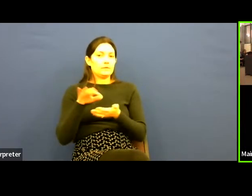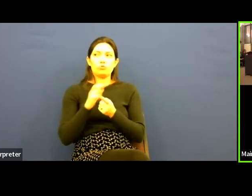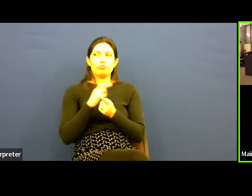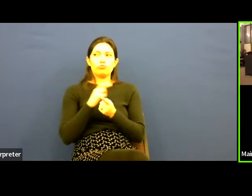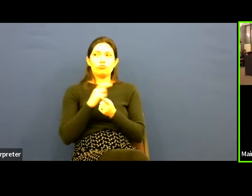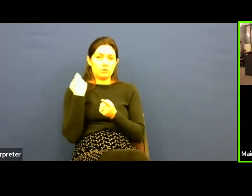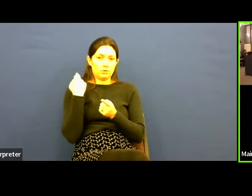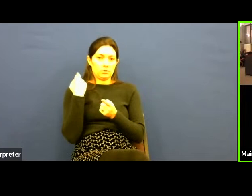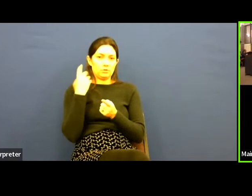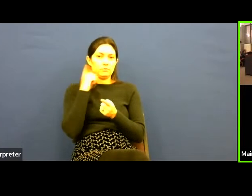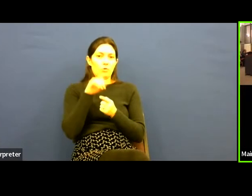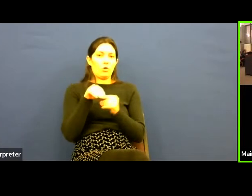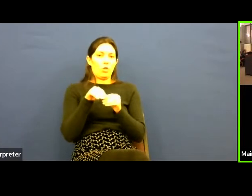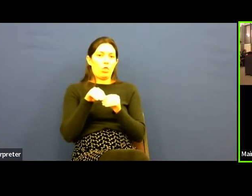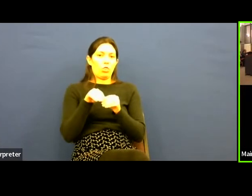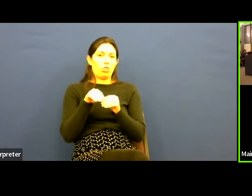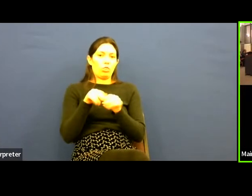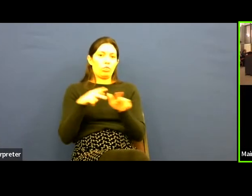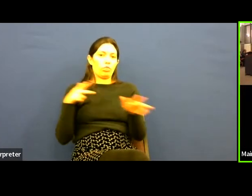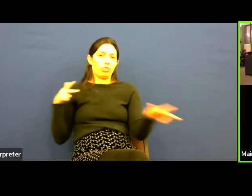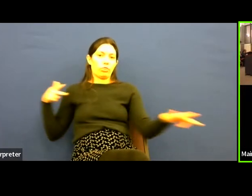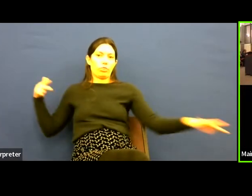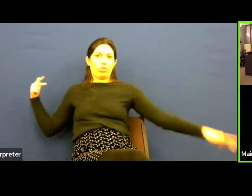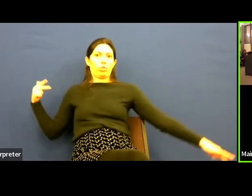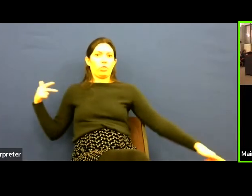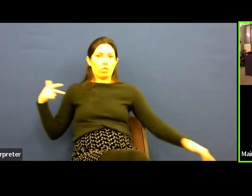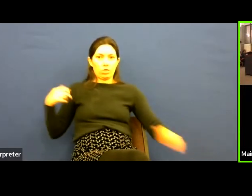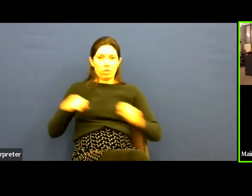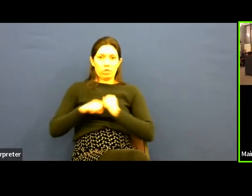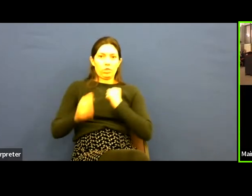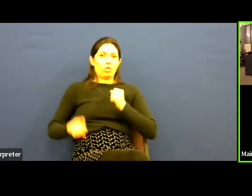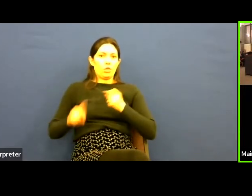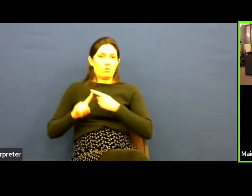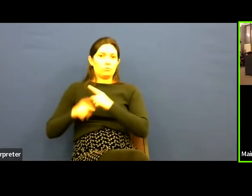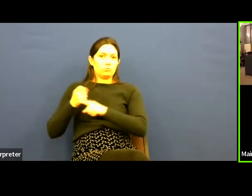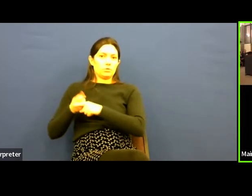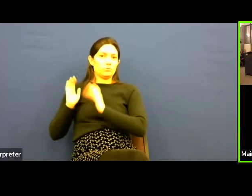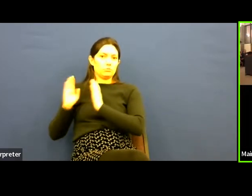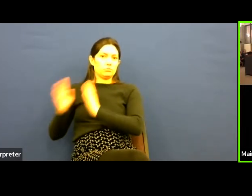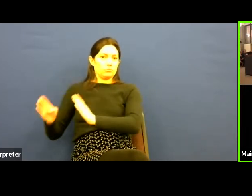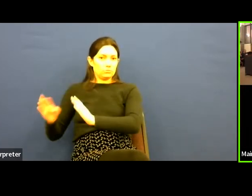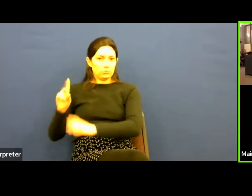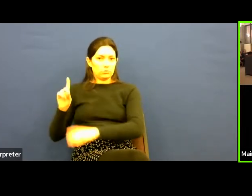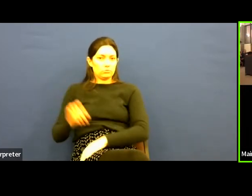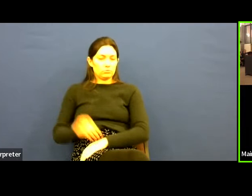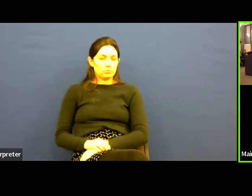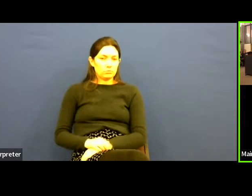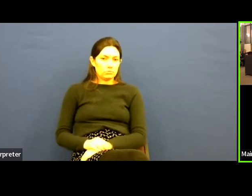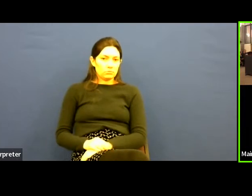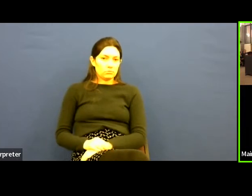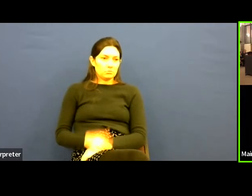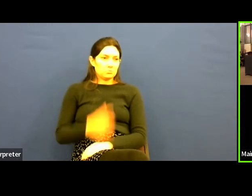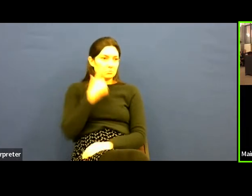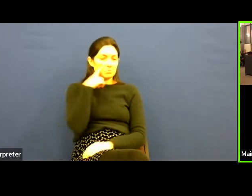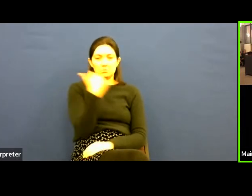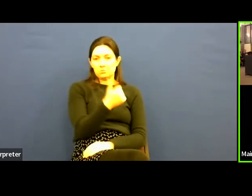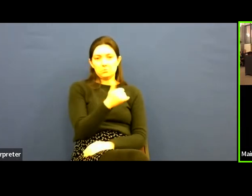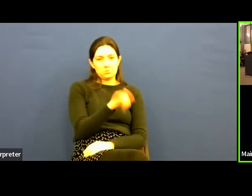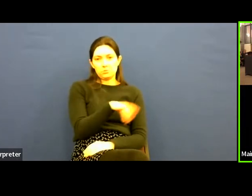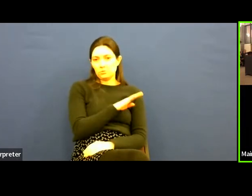But whether that's part of the resolution or whether it's just our comment to the planning board, I'm fine either